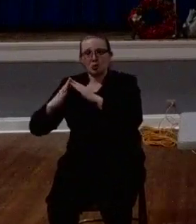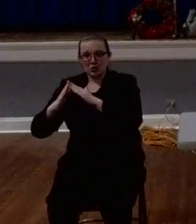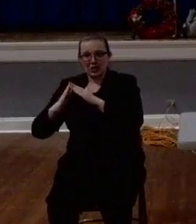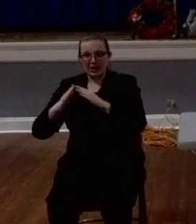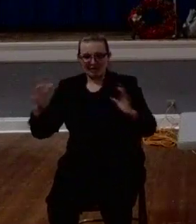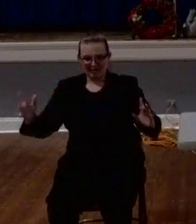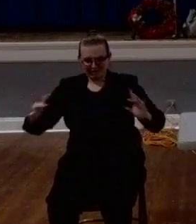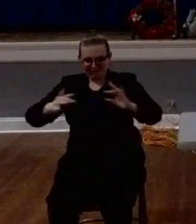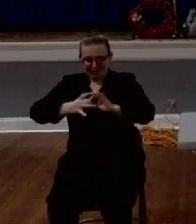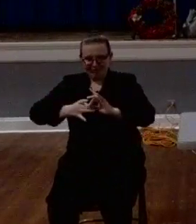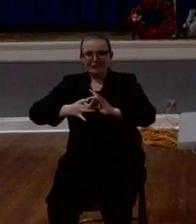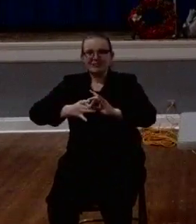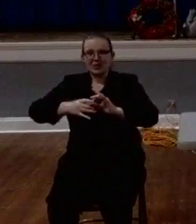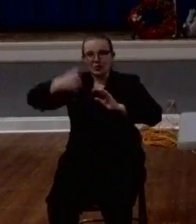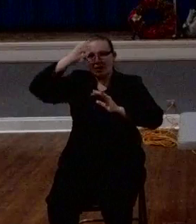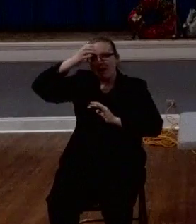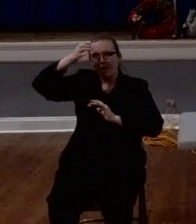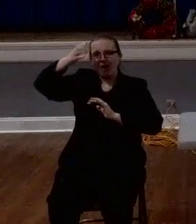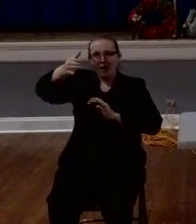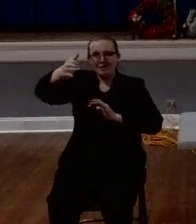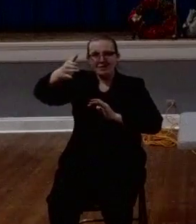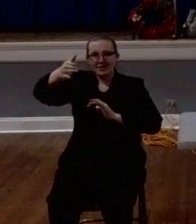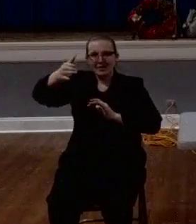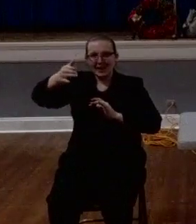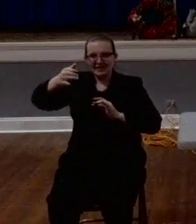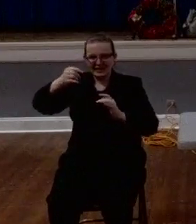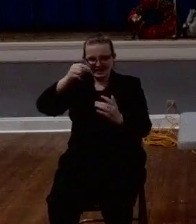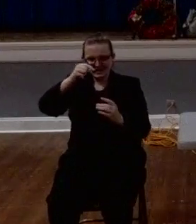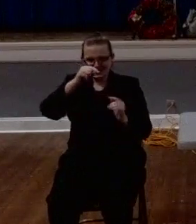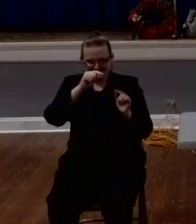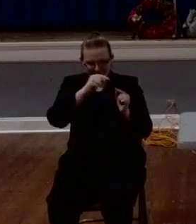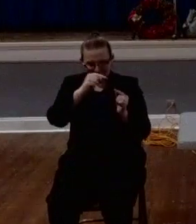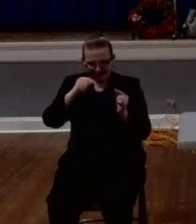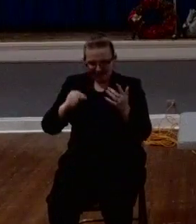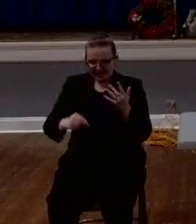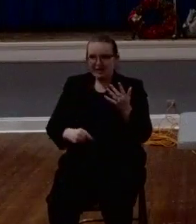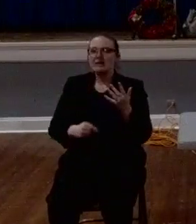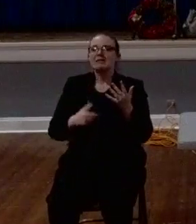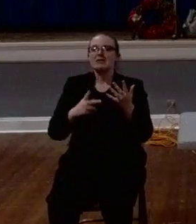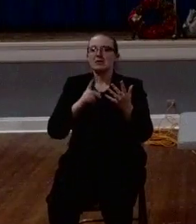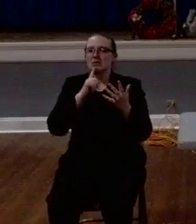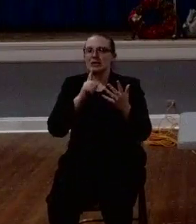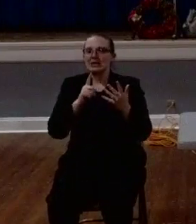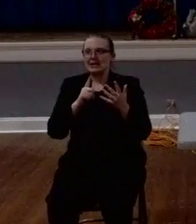concept kind of brings these elements. Next slide.